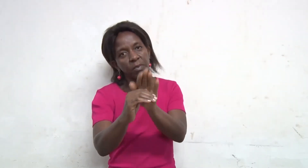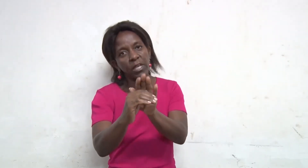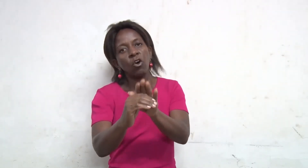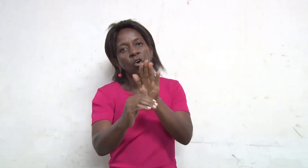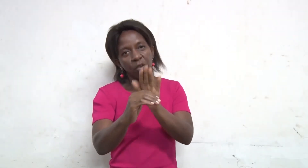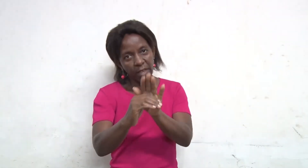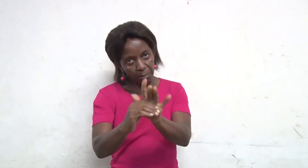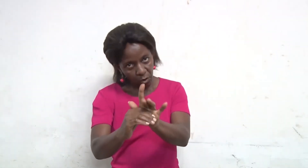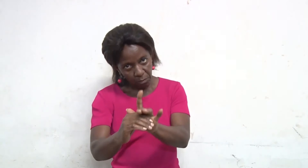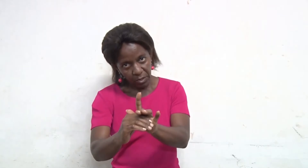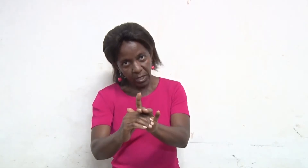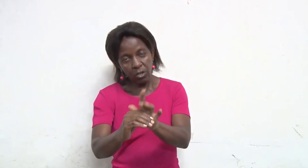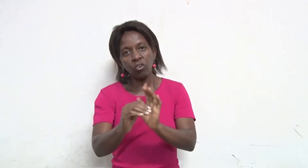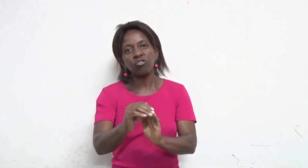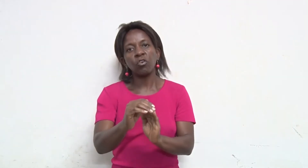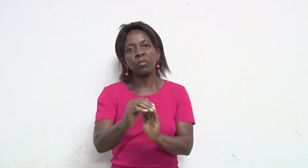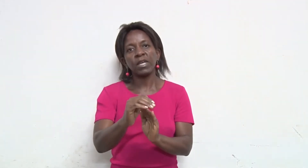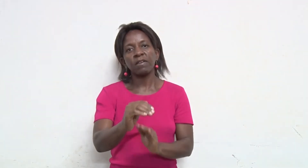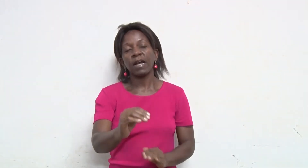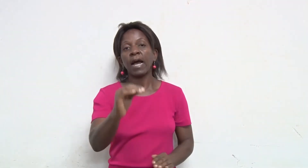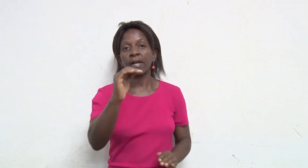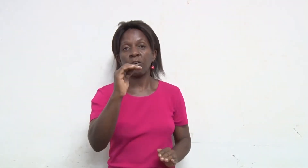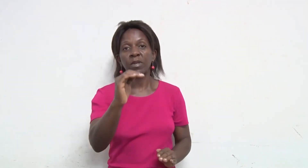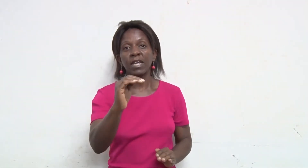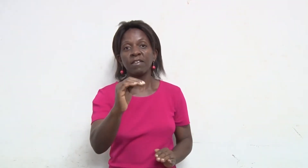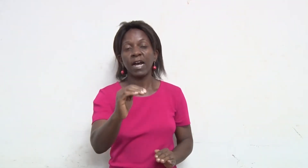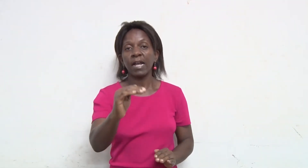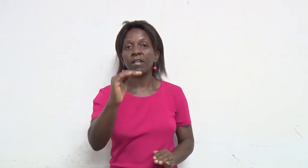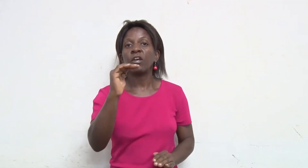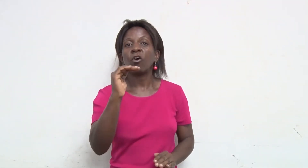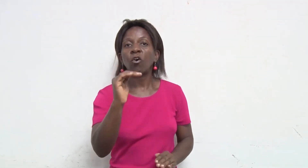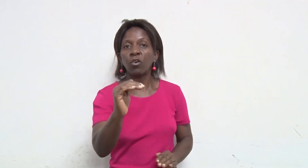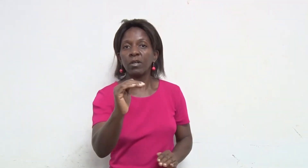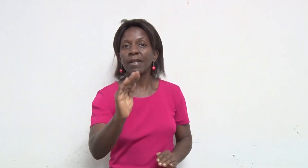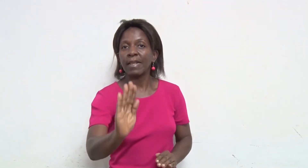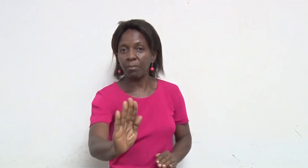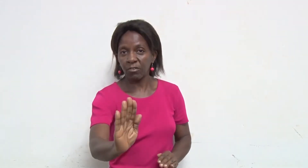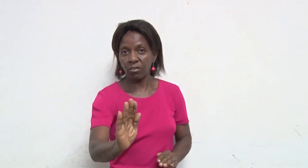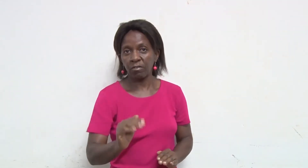be on their own body, not your communicating hand on the person's